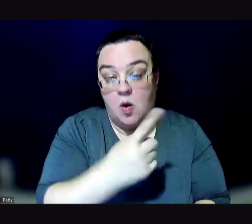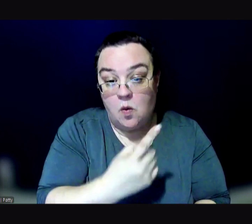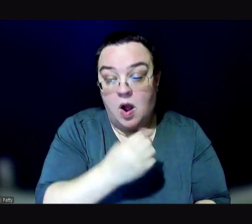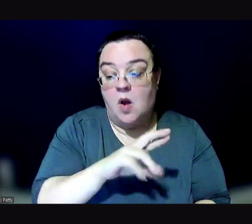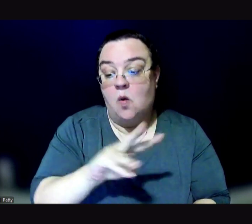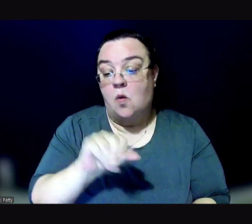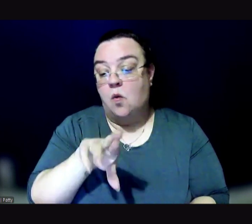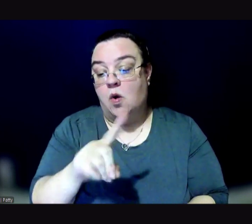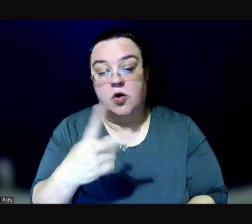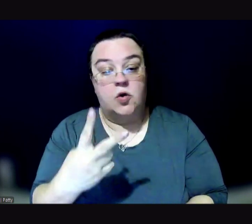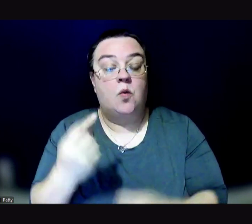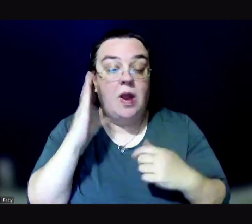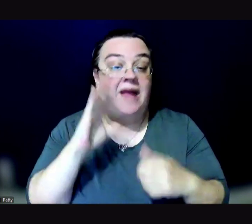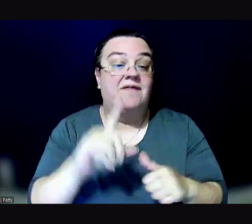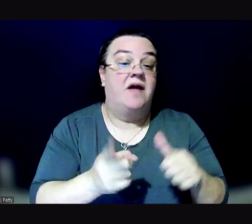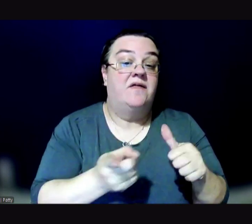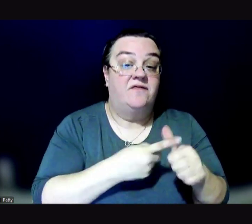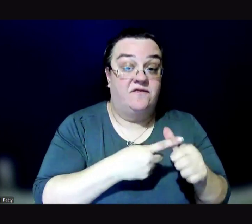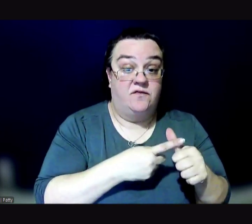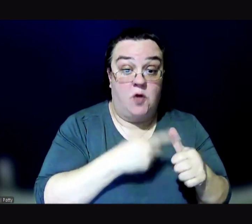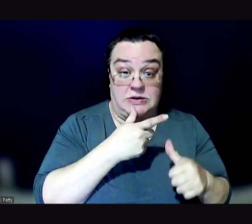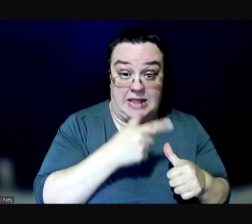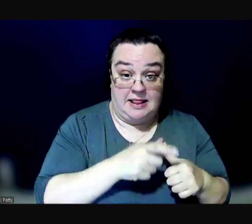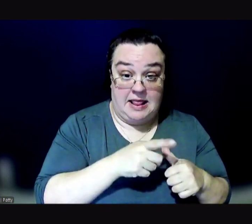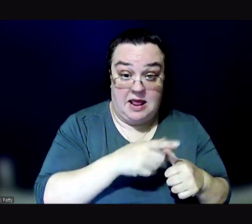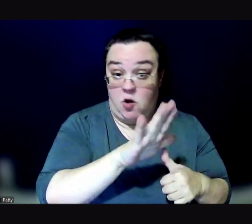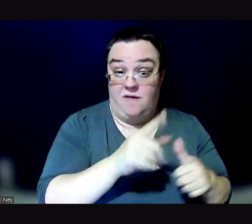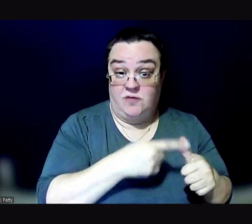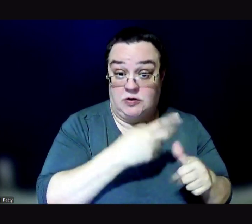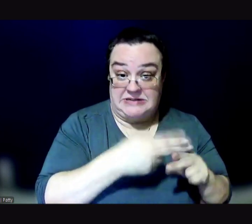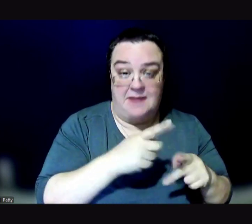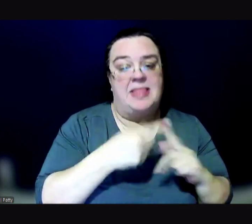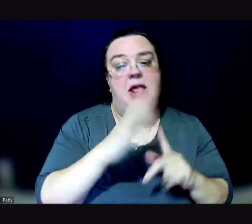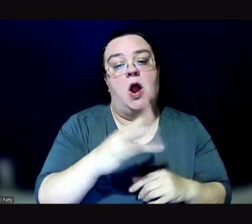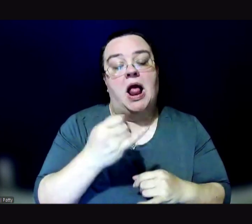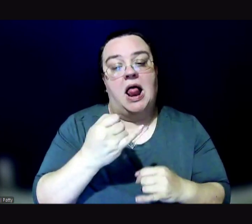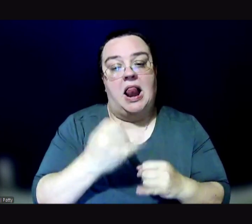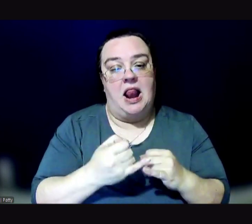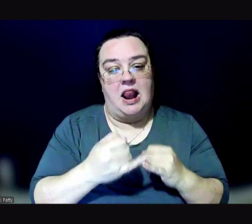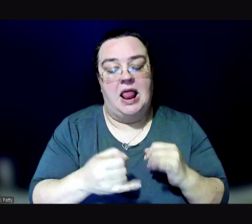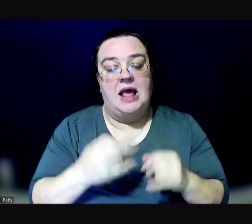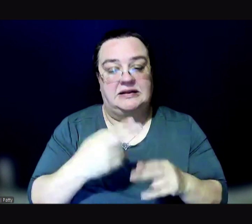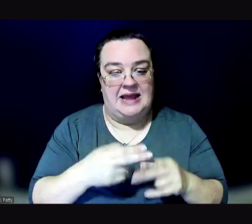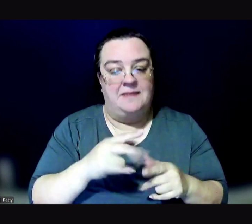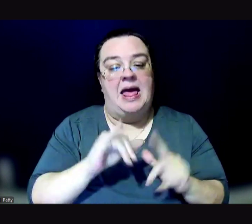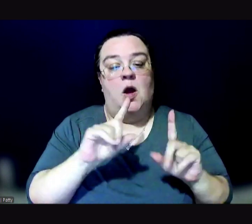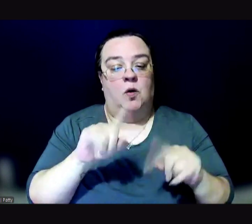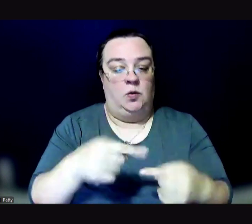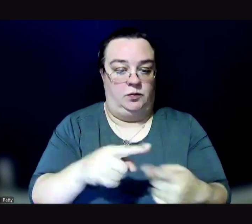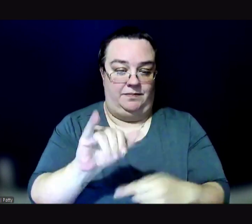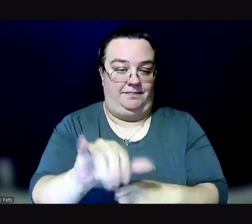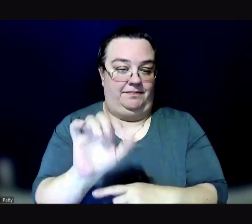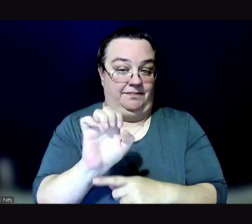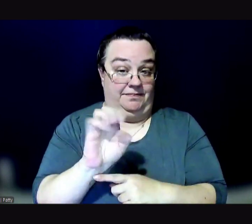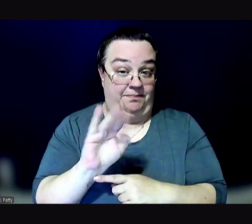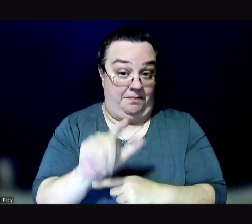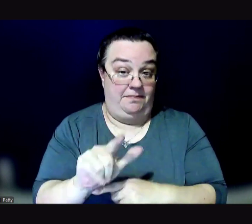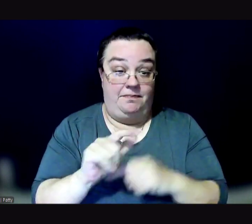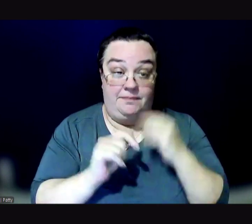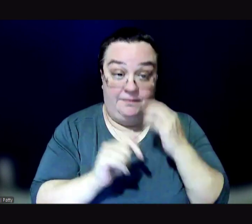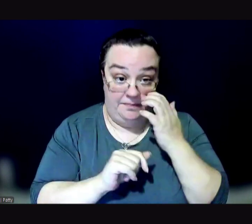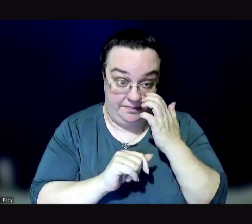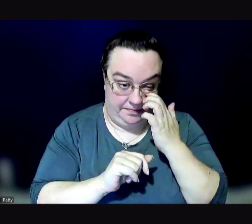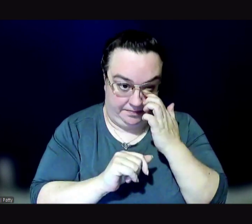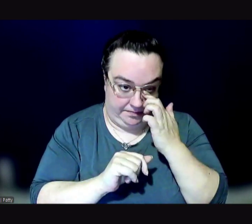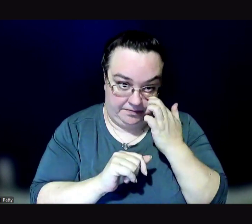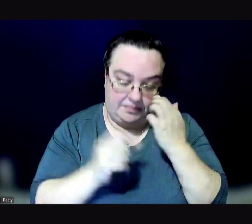have your first initial and your last name that goes to the email account. A lot